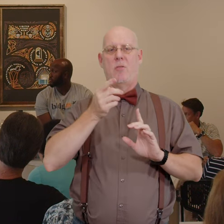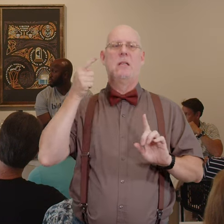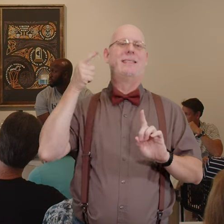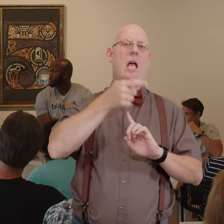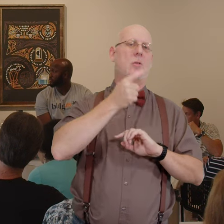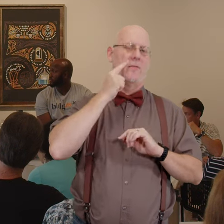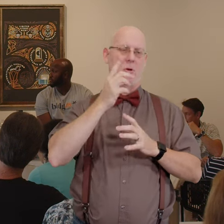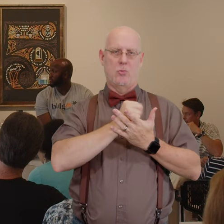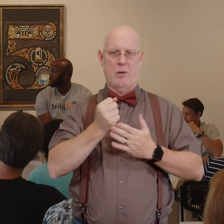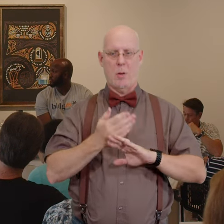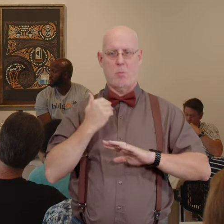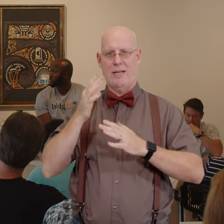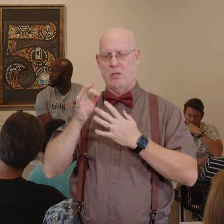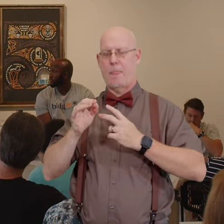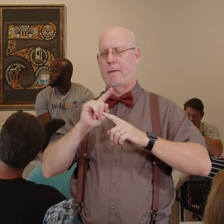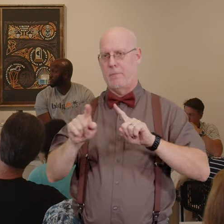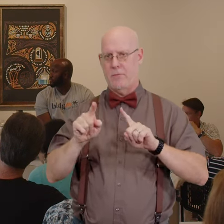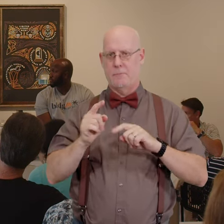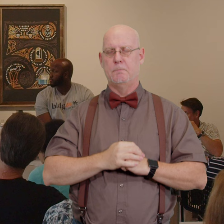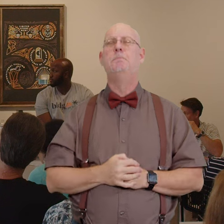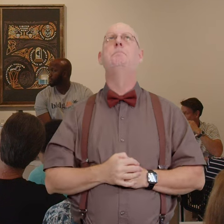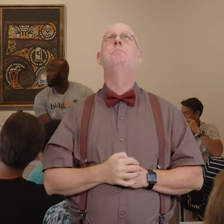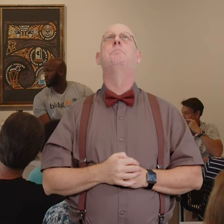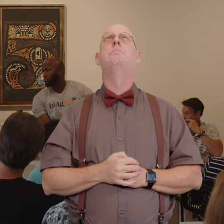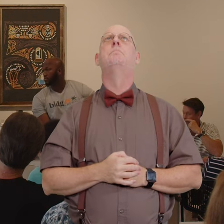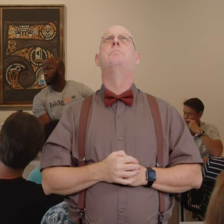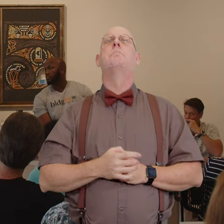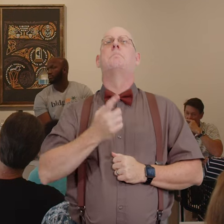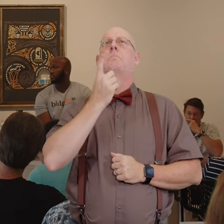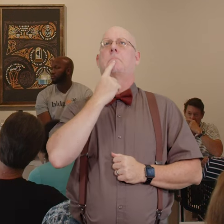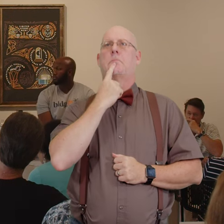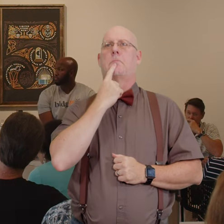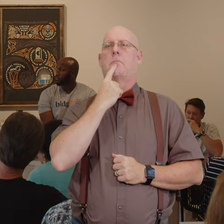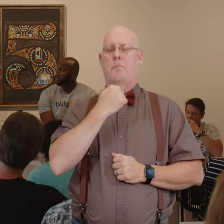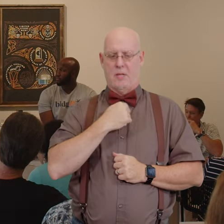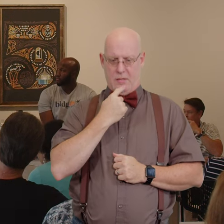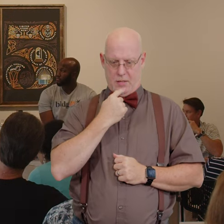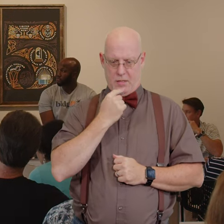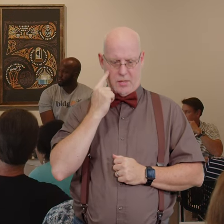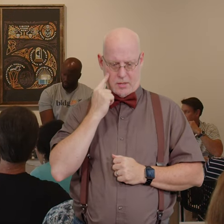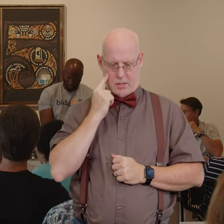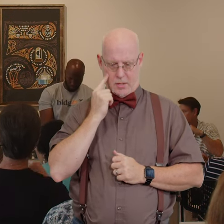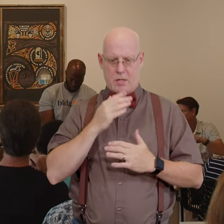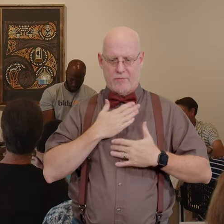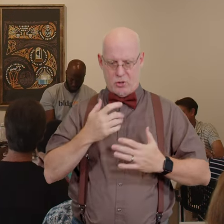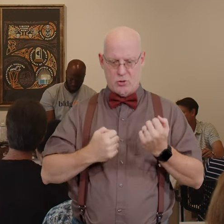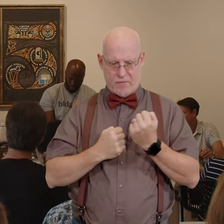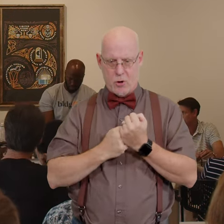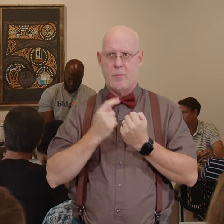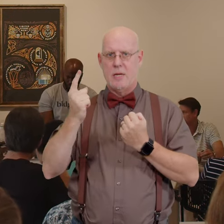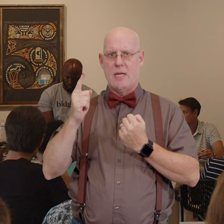they're destined for destruction versus predestined. There is a difference between those two things. And so we would say, I would say, and I think the confessions